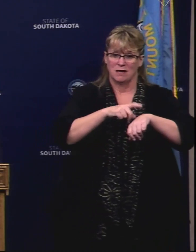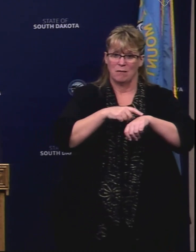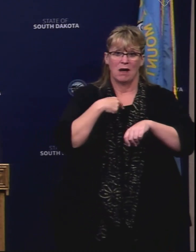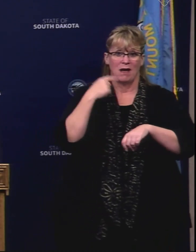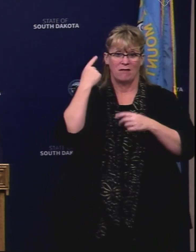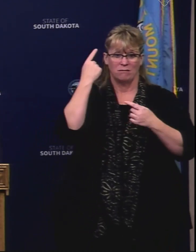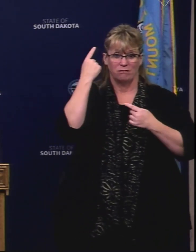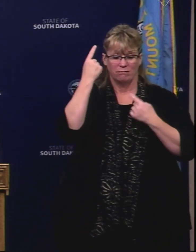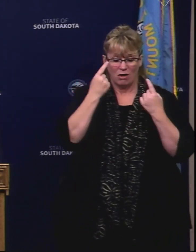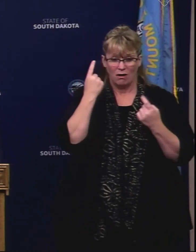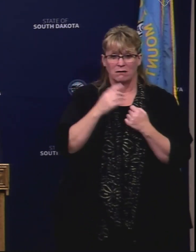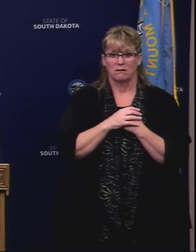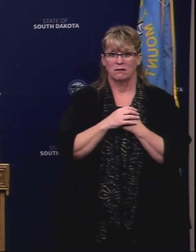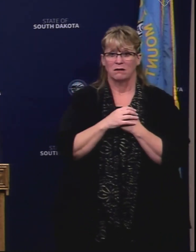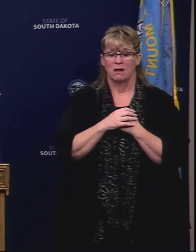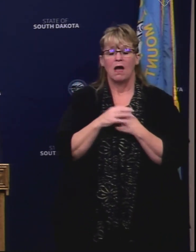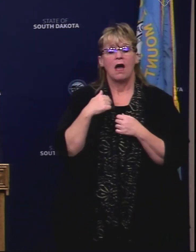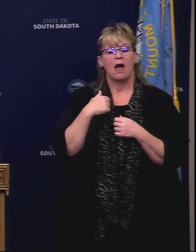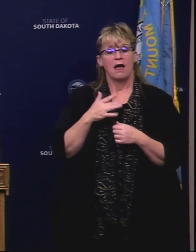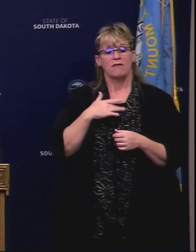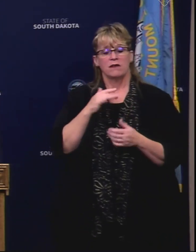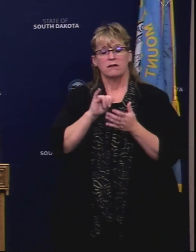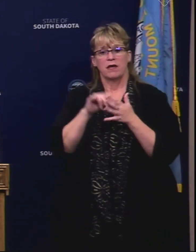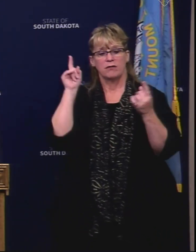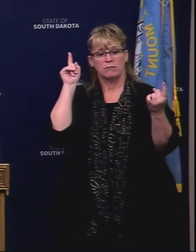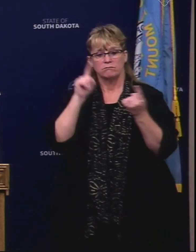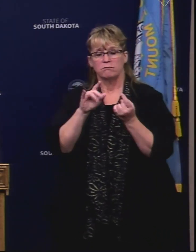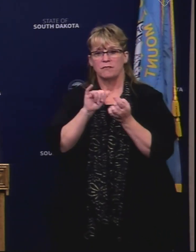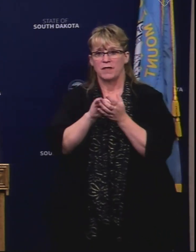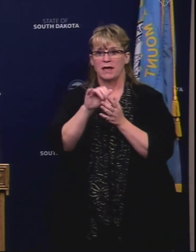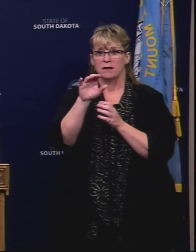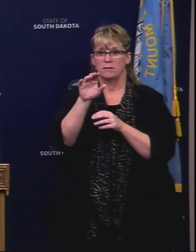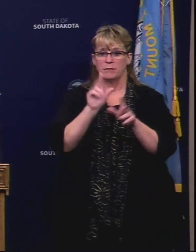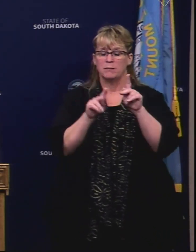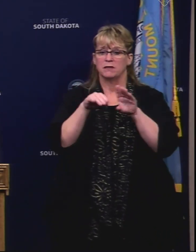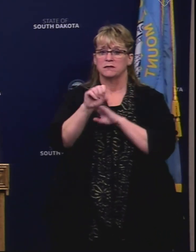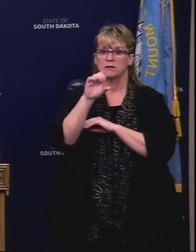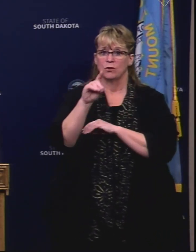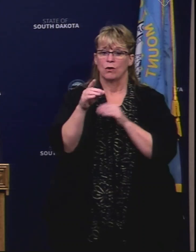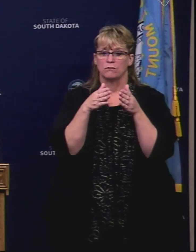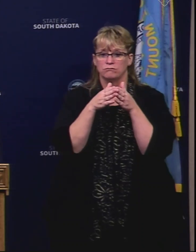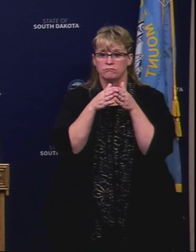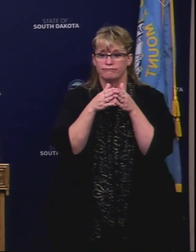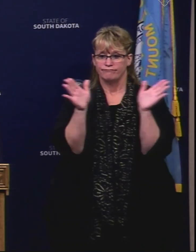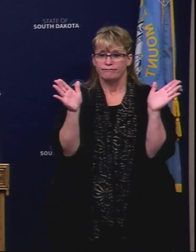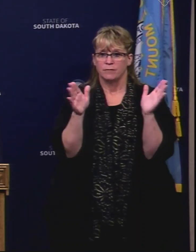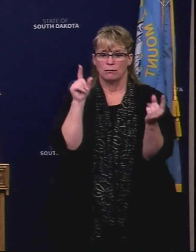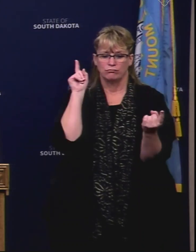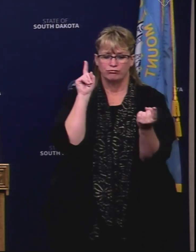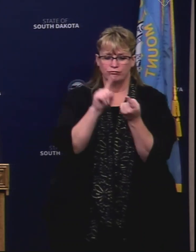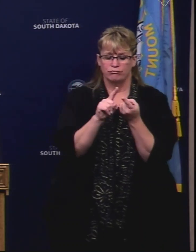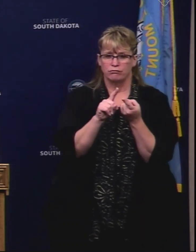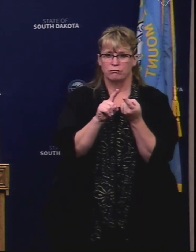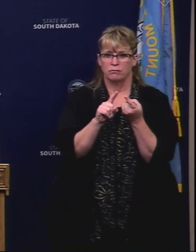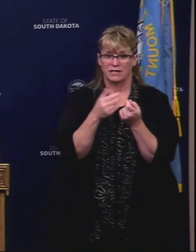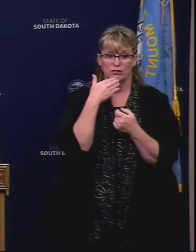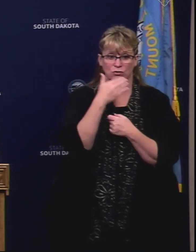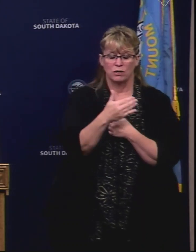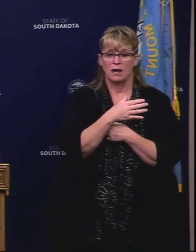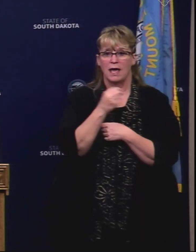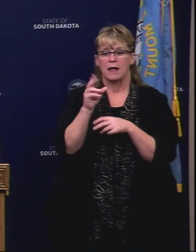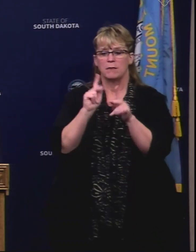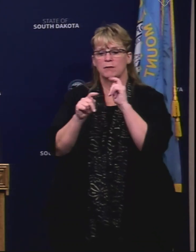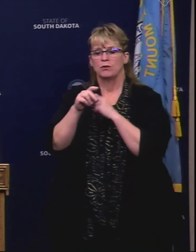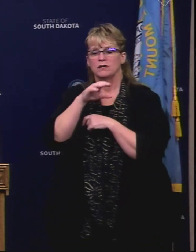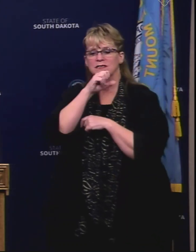So we're doing well, and I think the mitigation measures that the public has taken has been extremely helpful in making sure that our vulnerable populations are